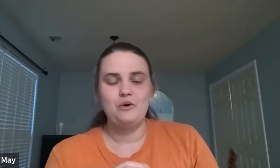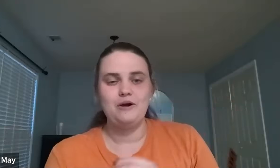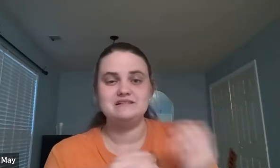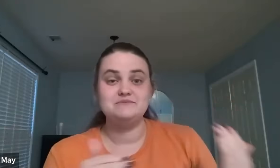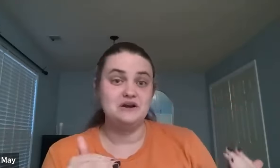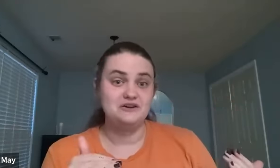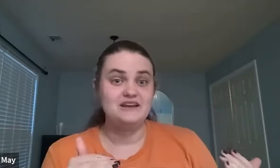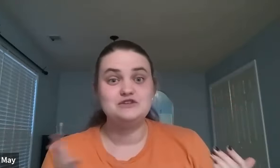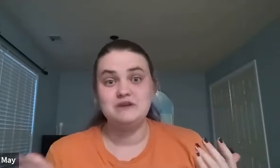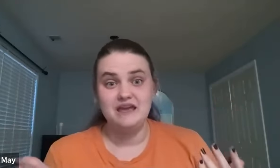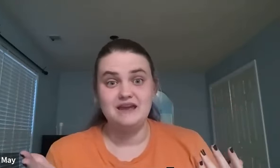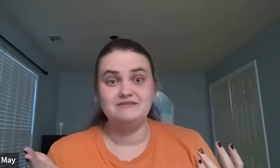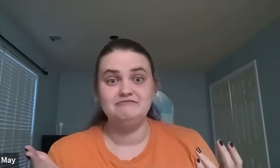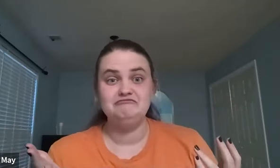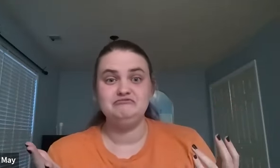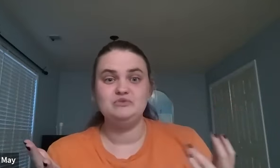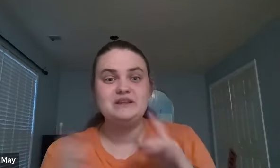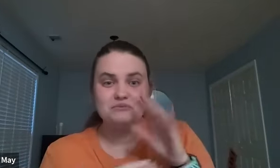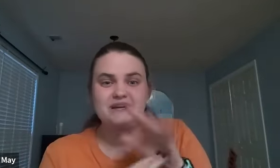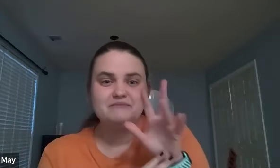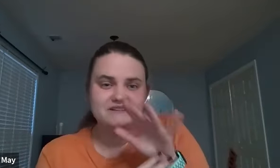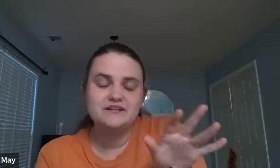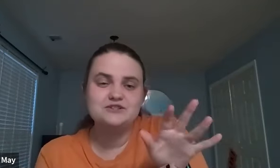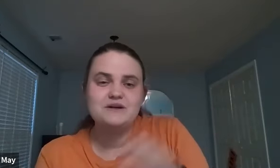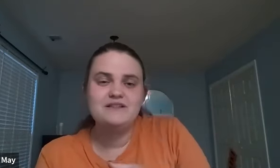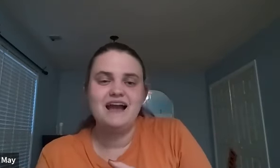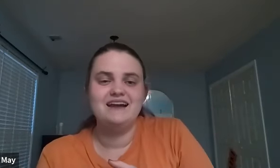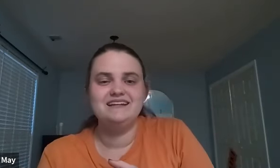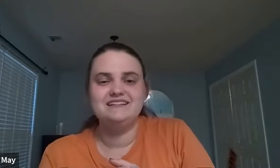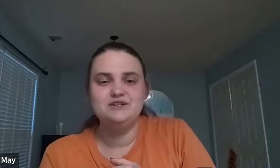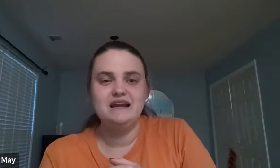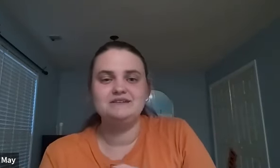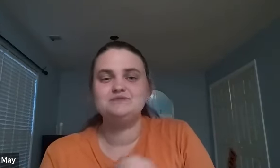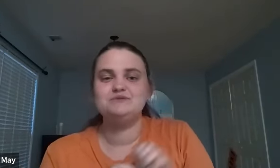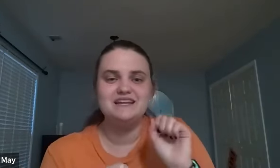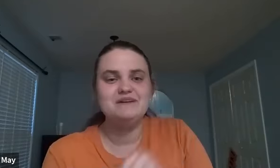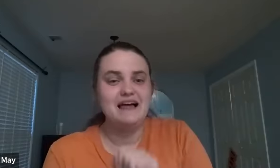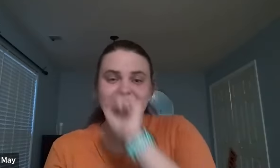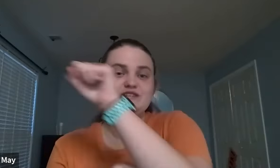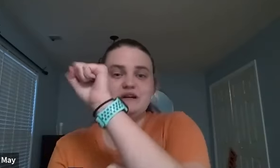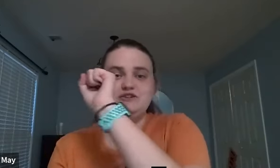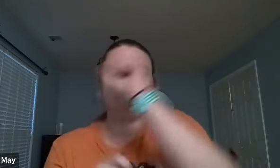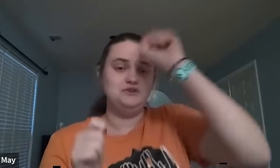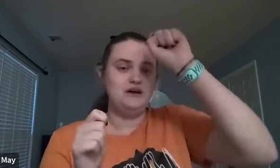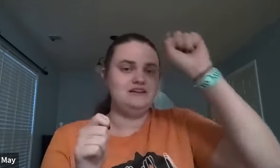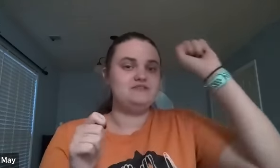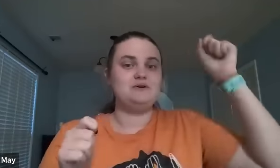for some younger kids who can't really read me fingerspelling, I get into it and I just pretend to be, that's when I do the knocking on the door and I'm